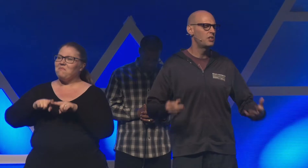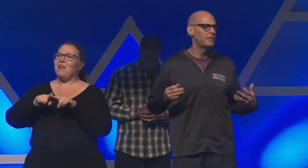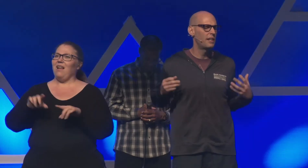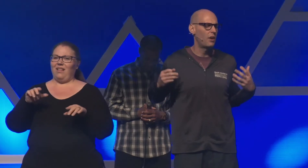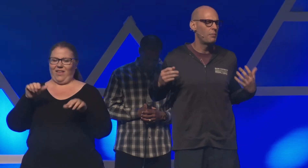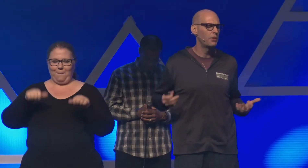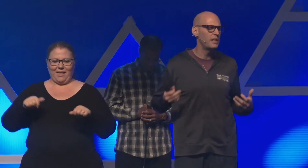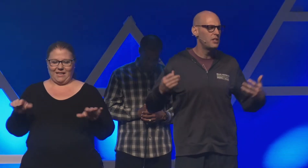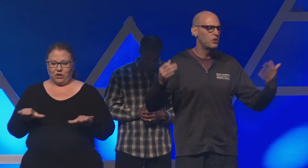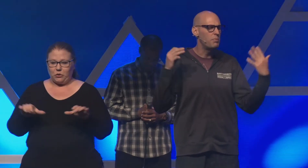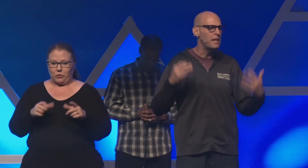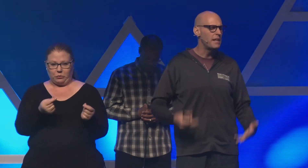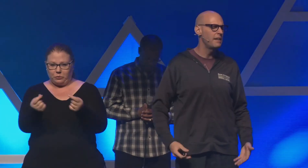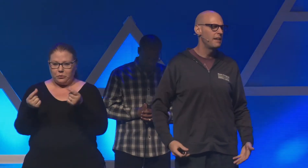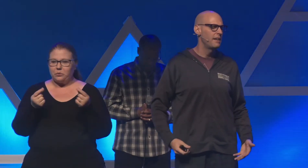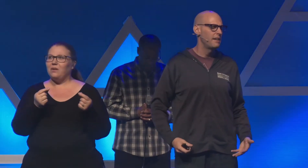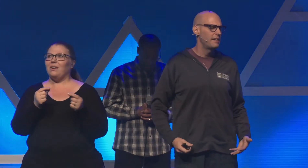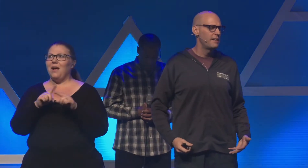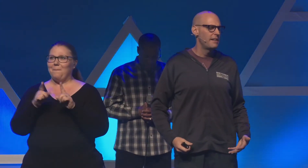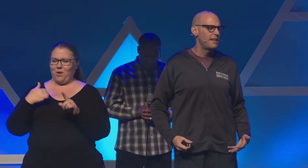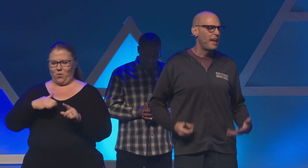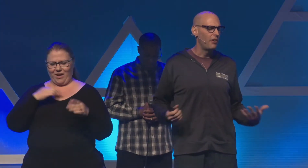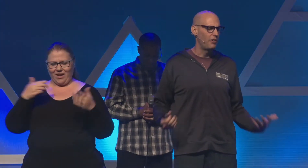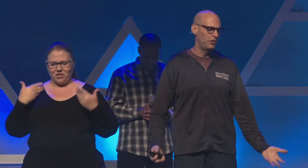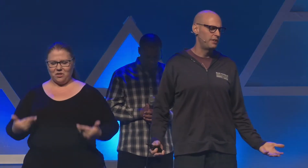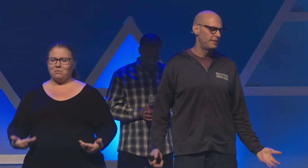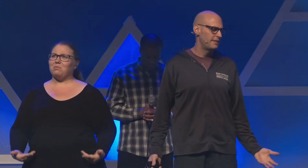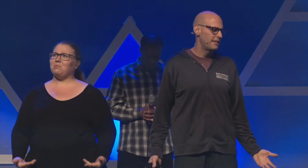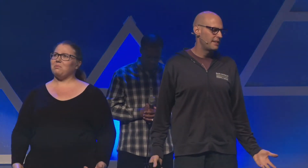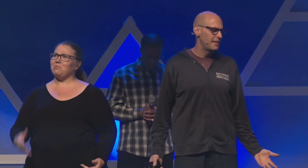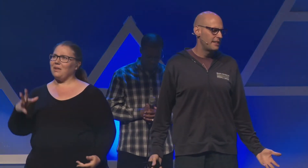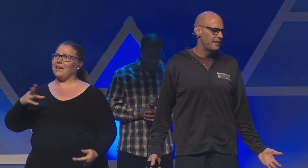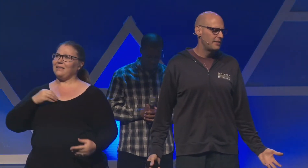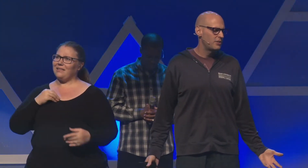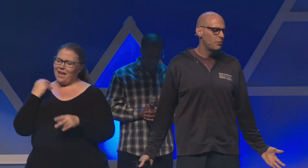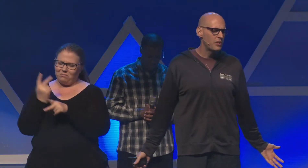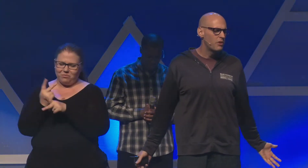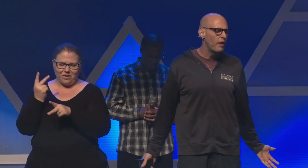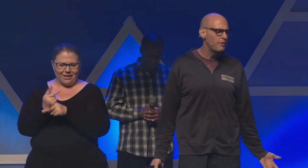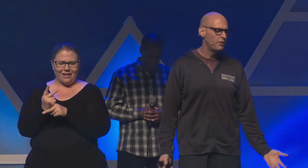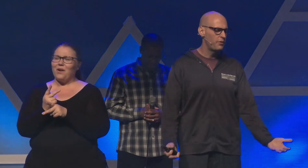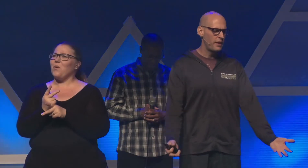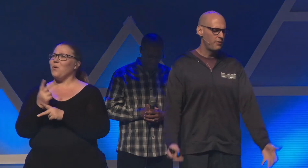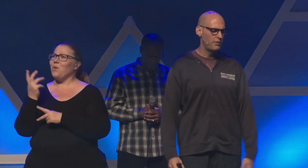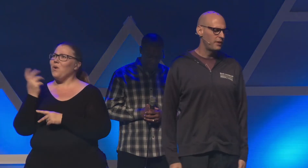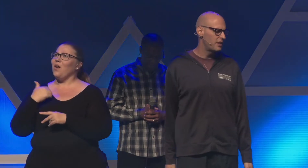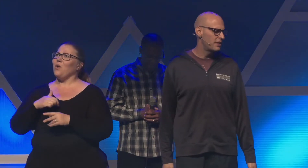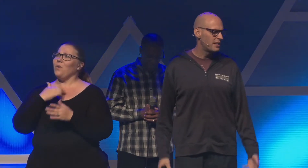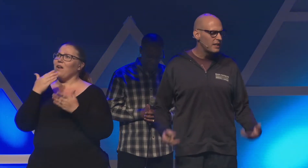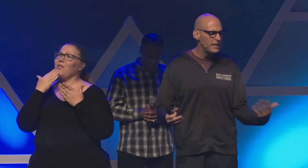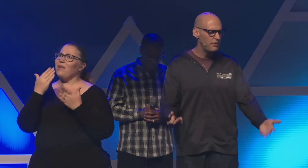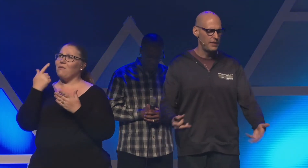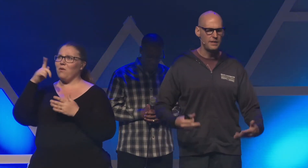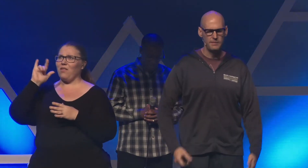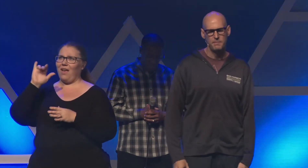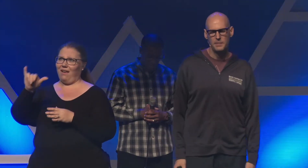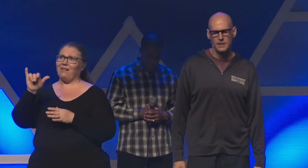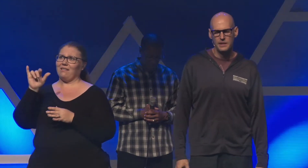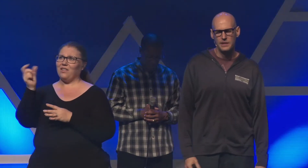it's just in our ability to be held. So we are grateful for that revelation, to live